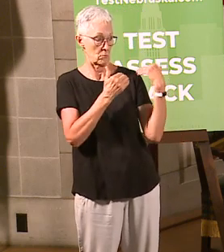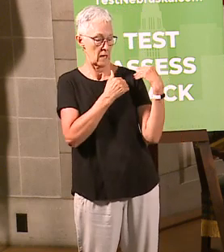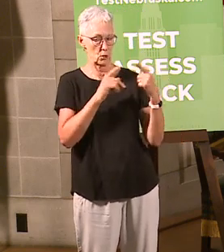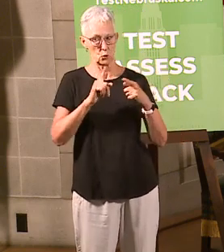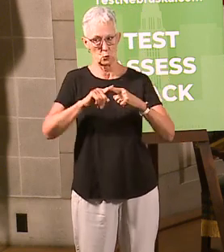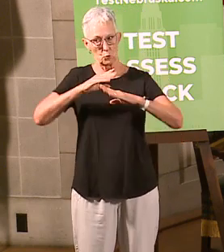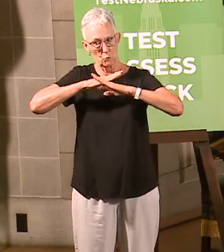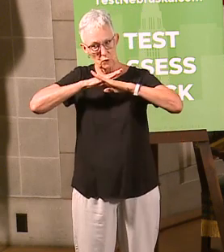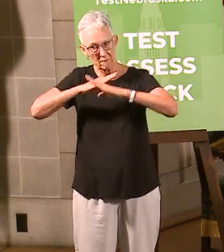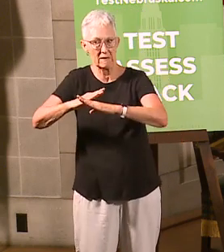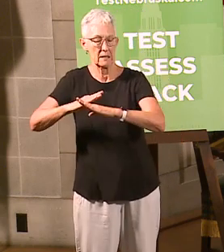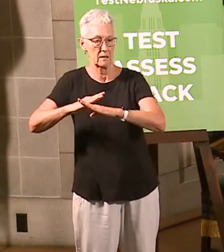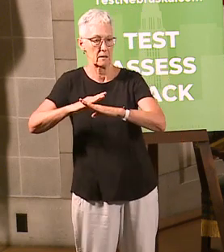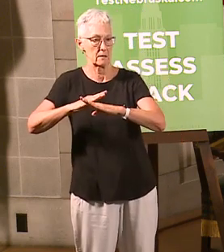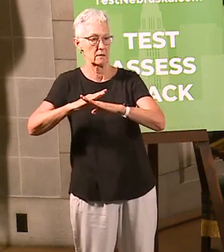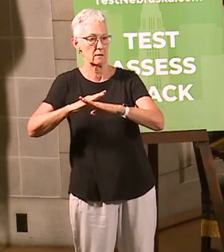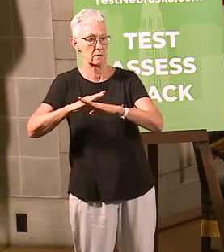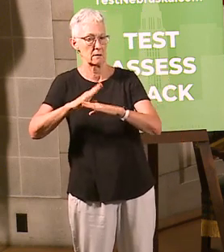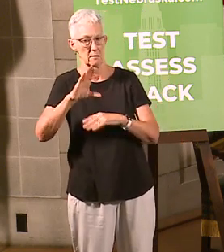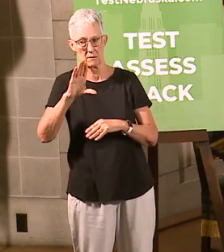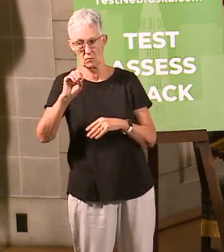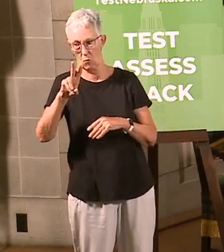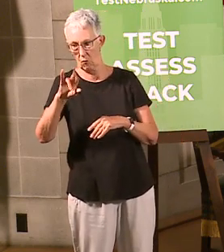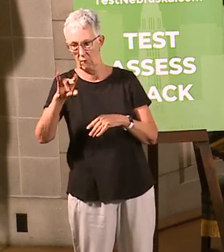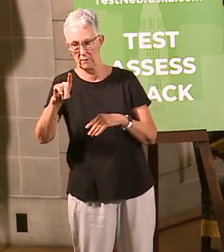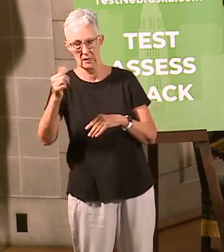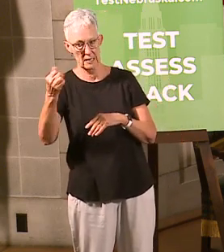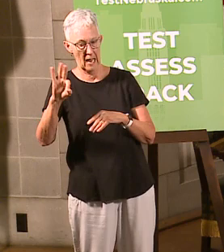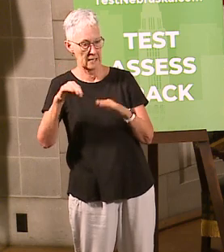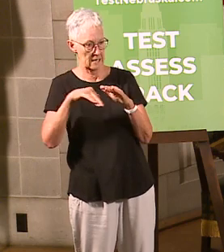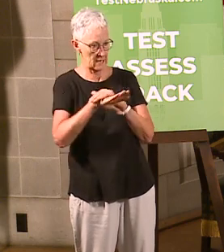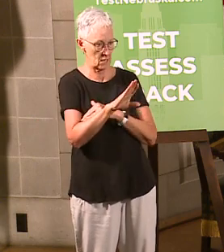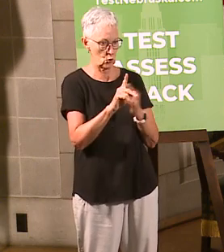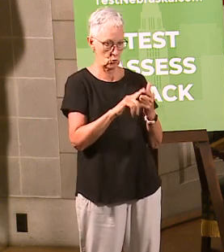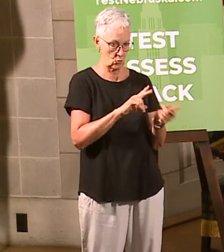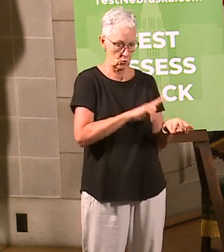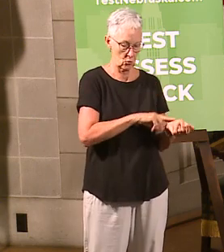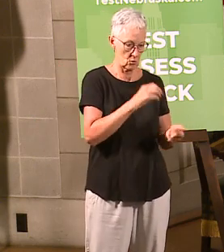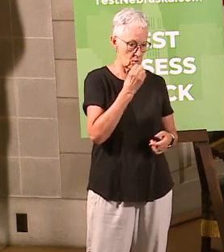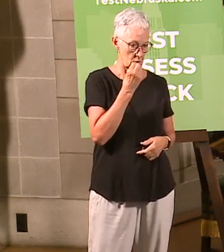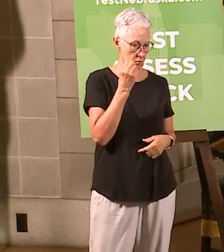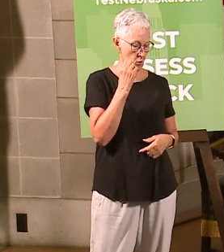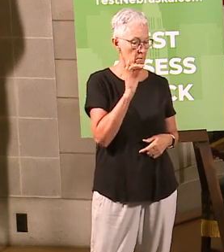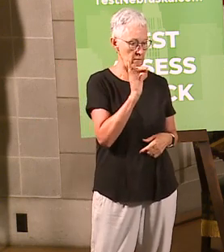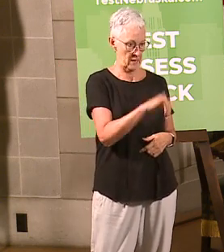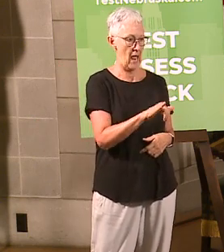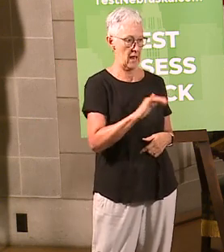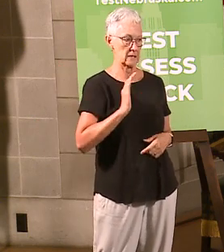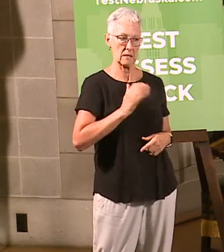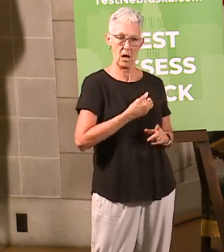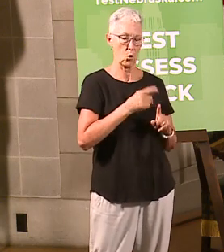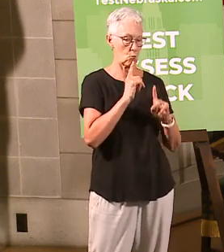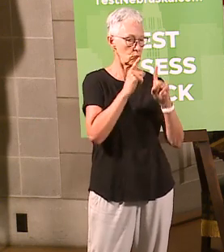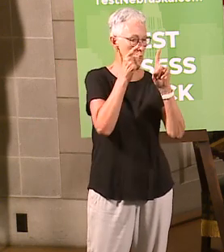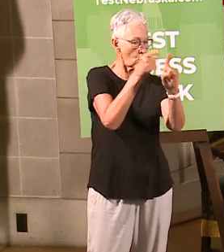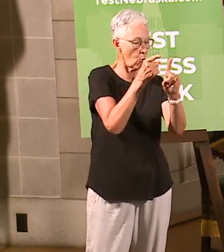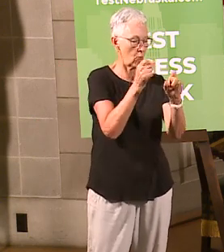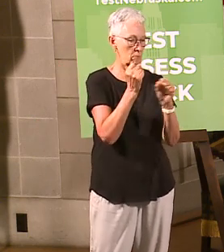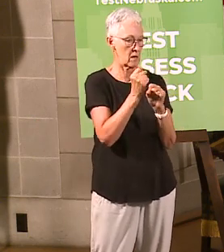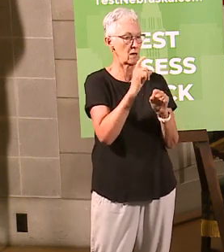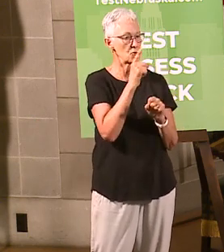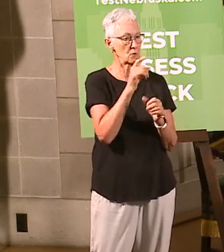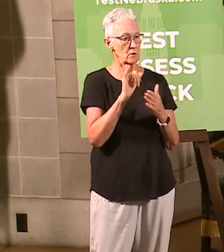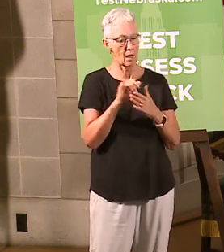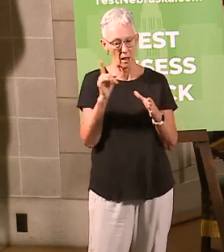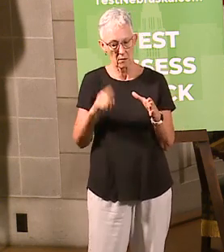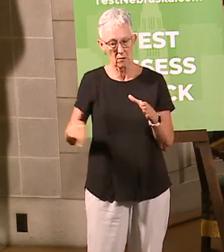key things that we've done to really make sure that those vulnerable populations